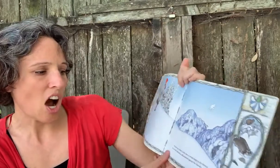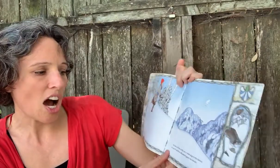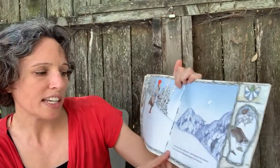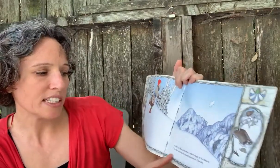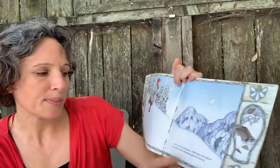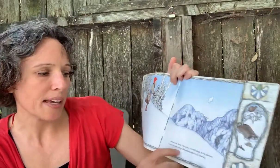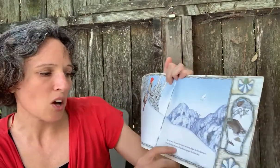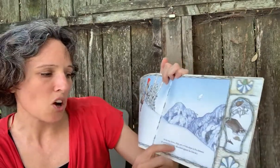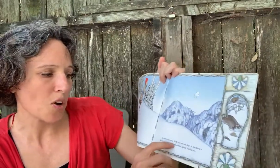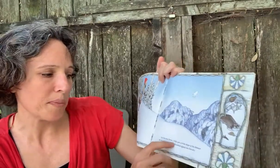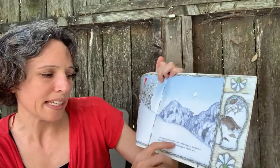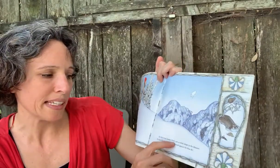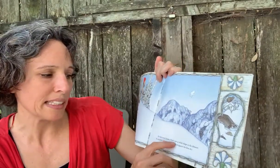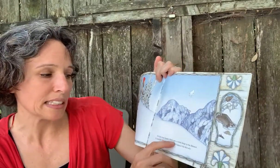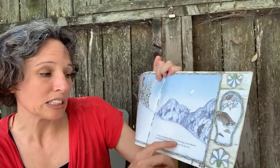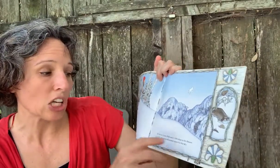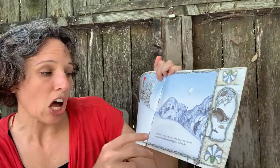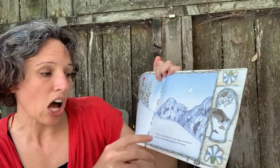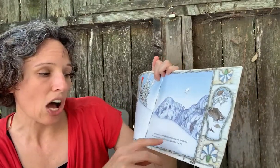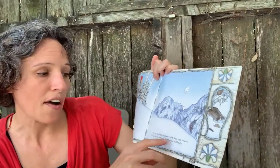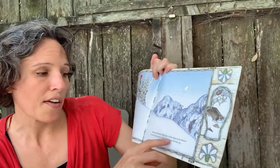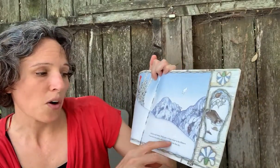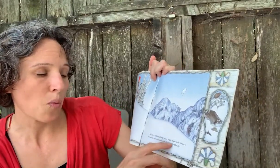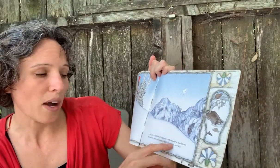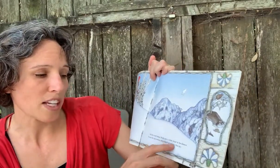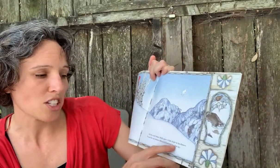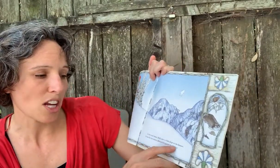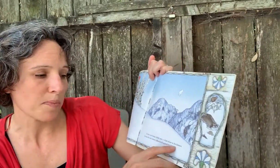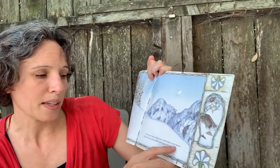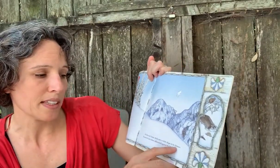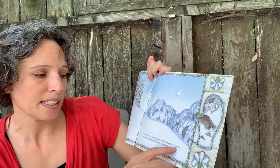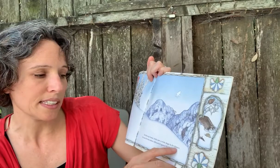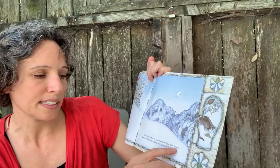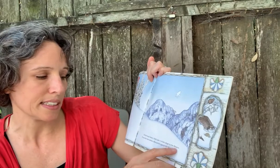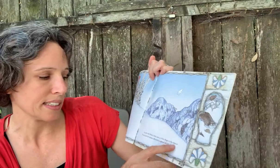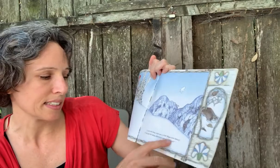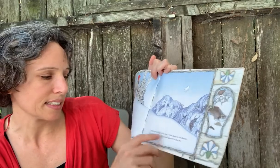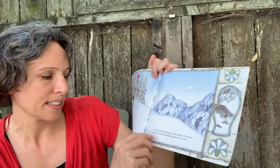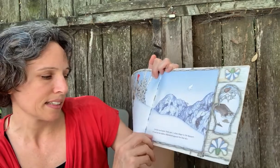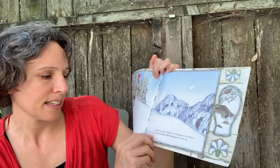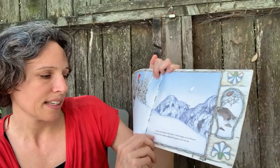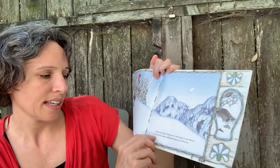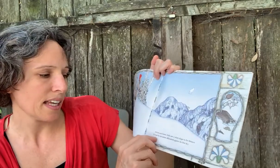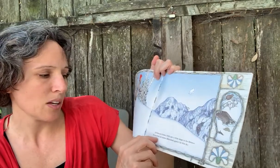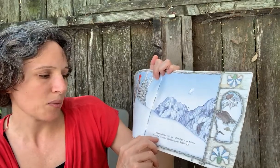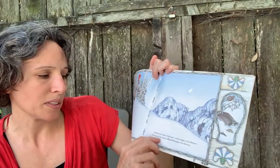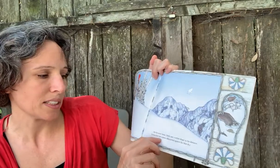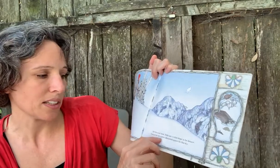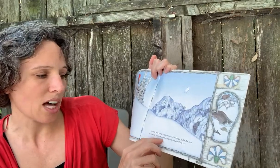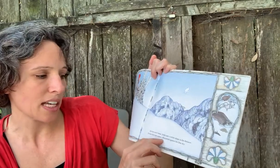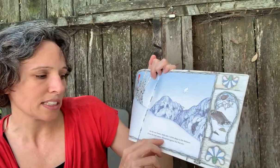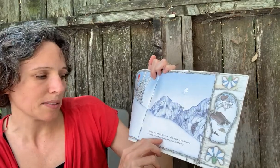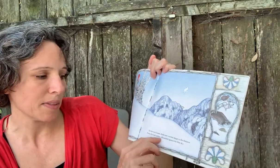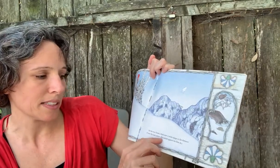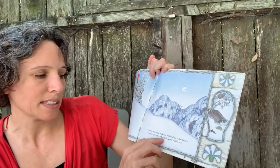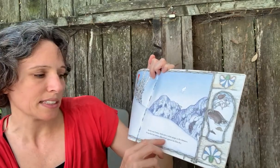On his way home, Nicky saw a white shape in the distance. It was the lost Mitten